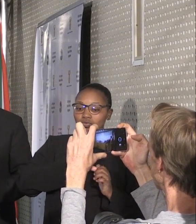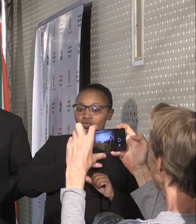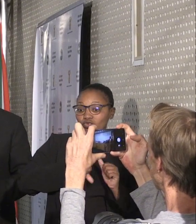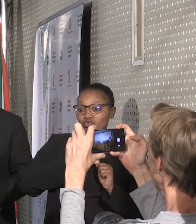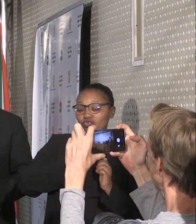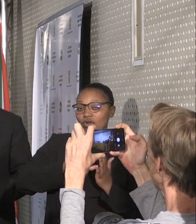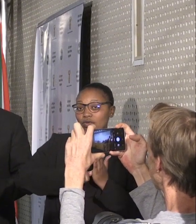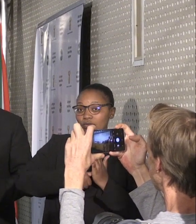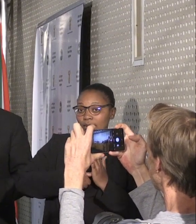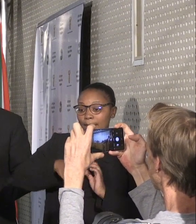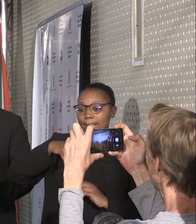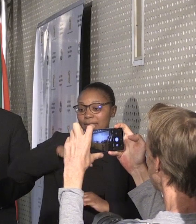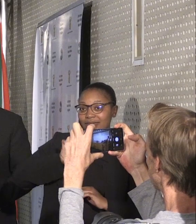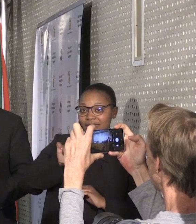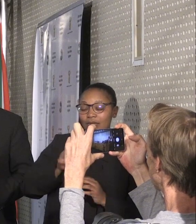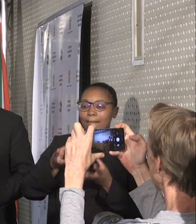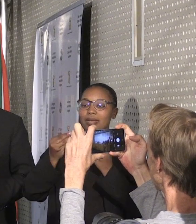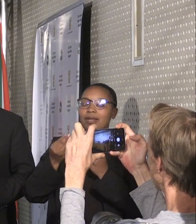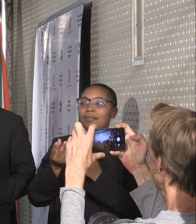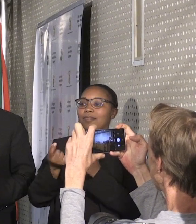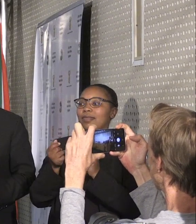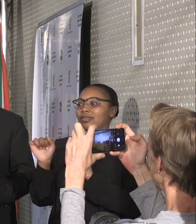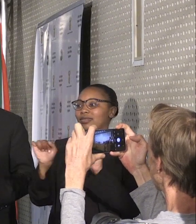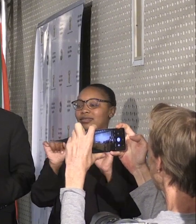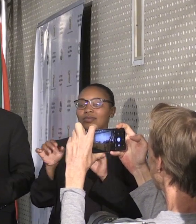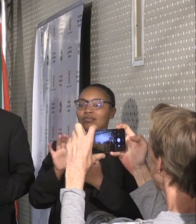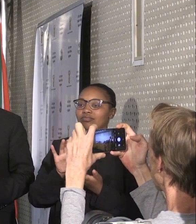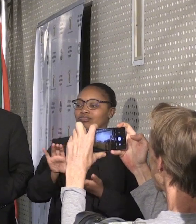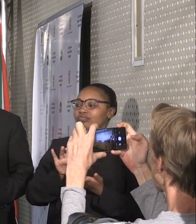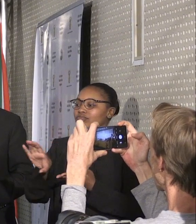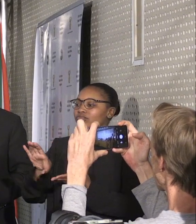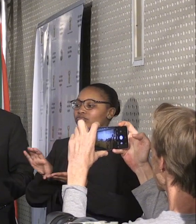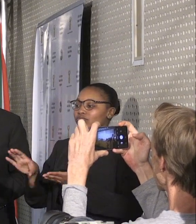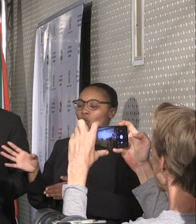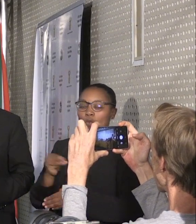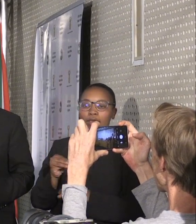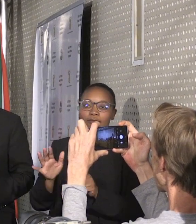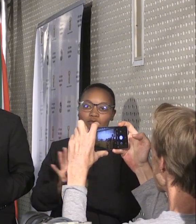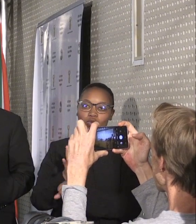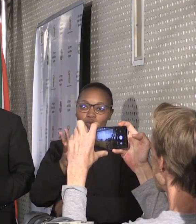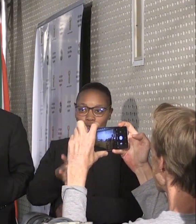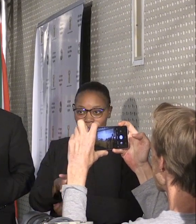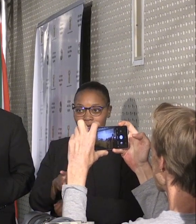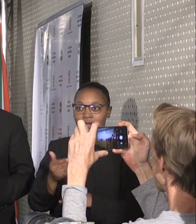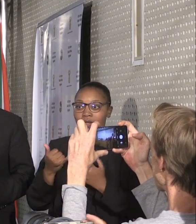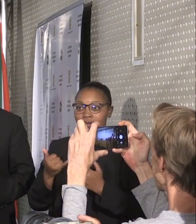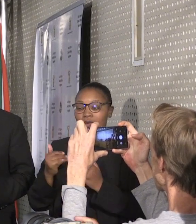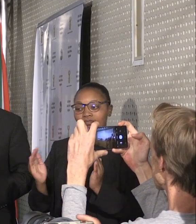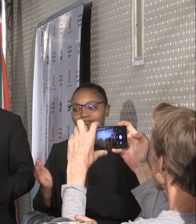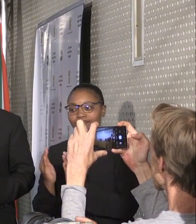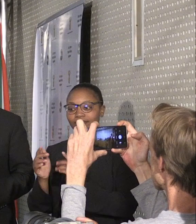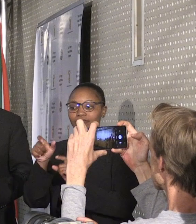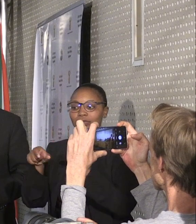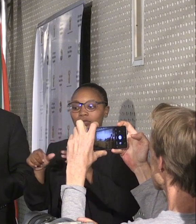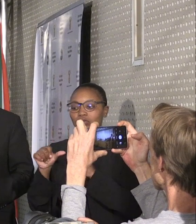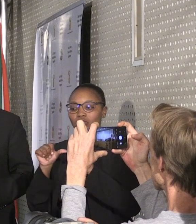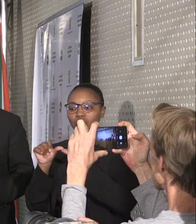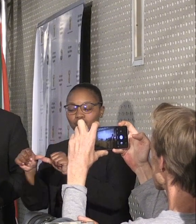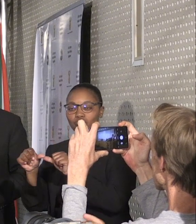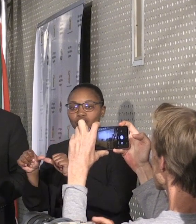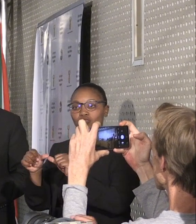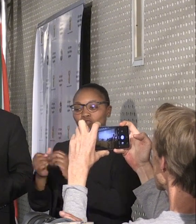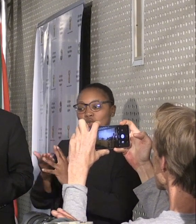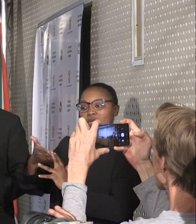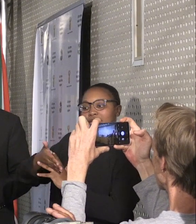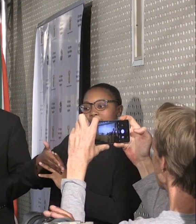full. We encourage our clients who are still encountering challenges with accessing their grants money and require